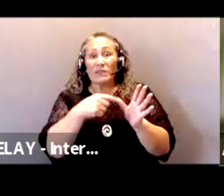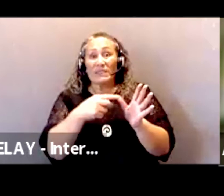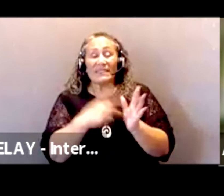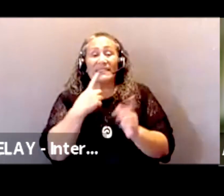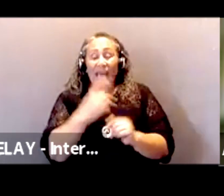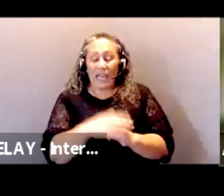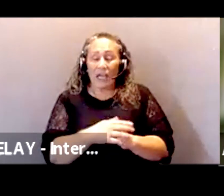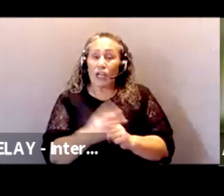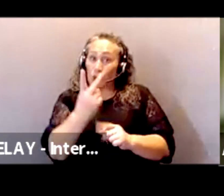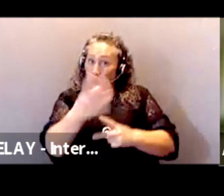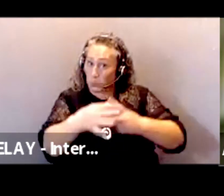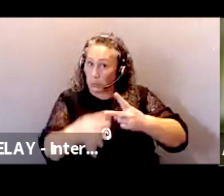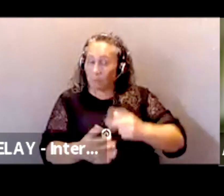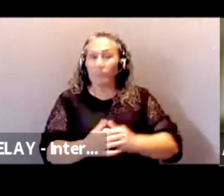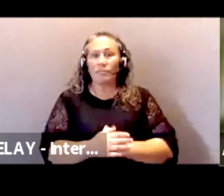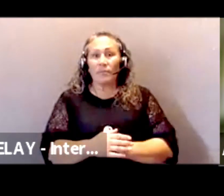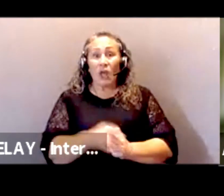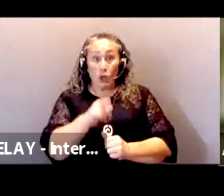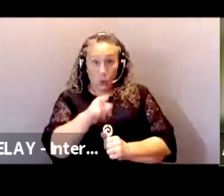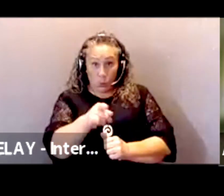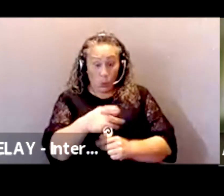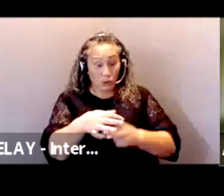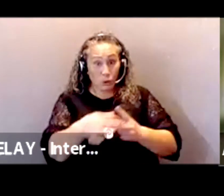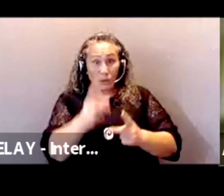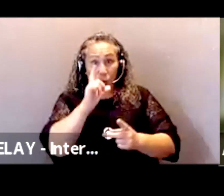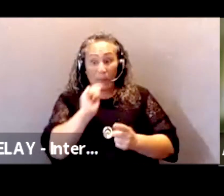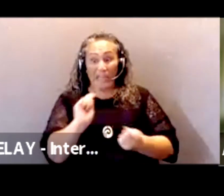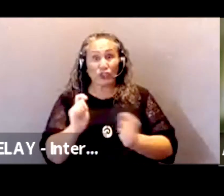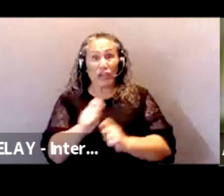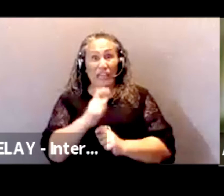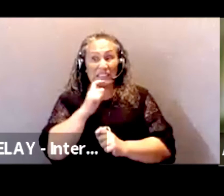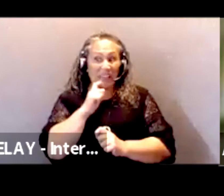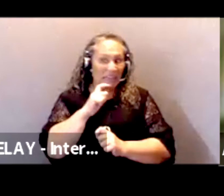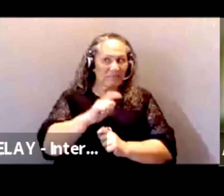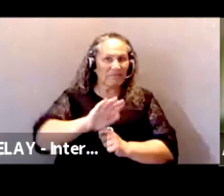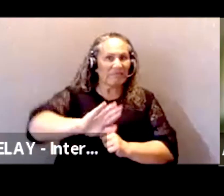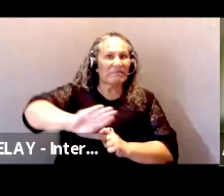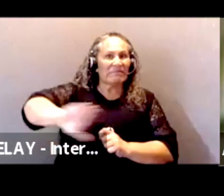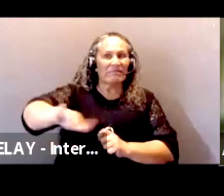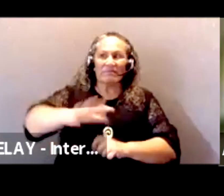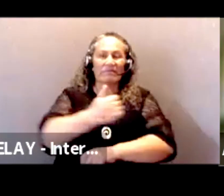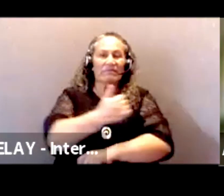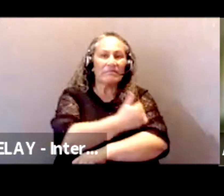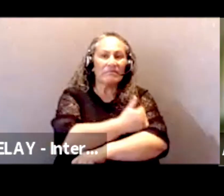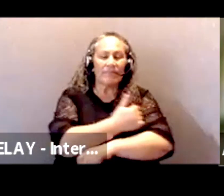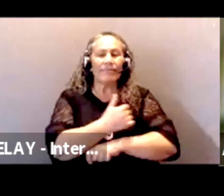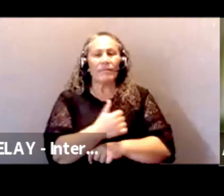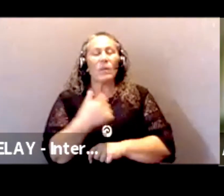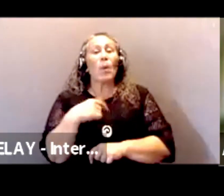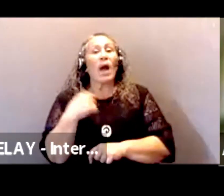You can choose a different caregiver. We are asking our caregivers